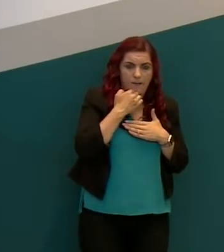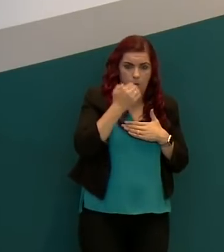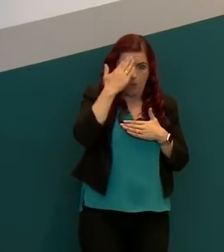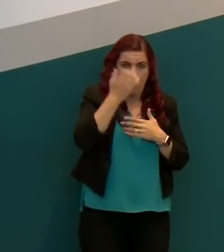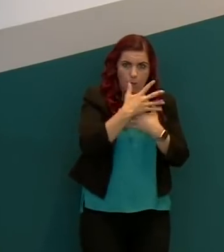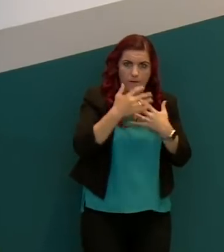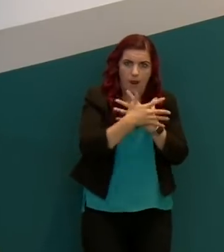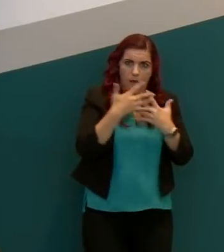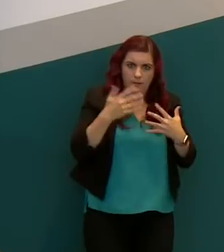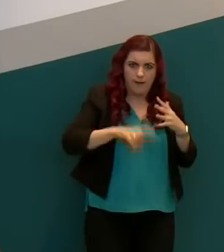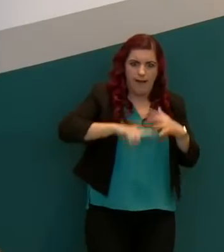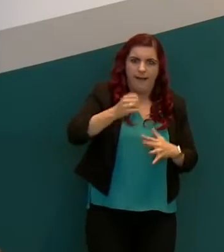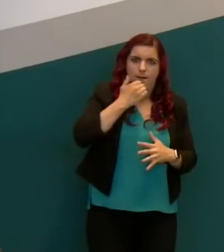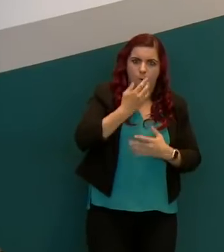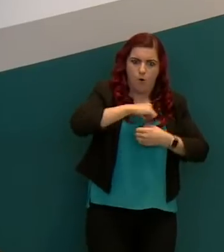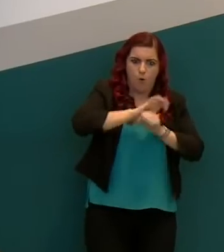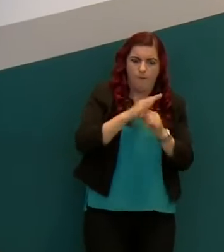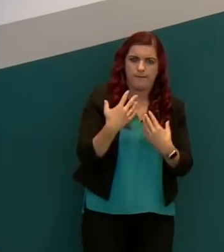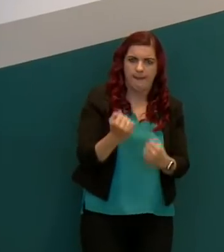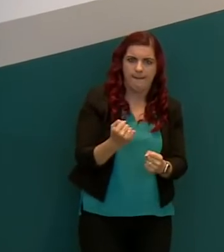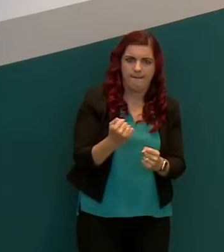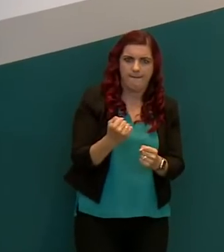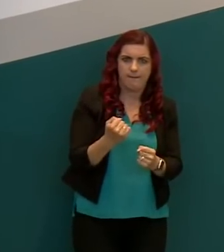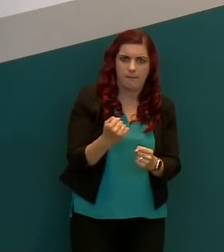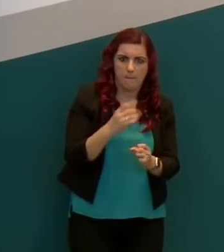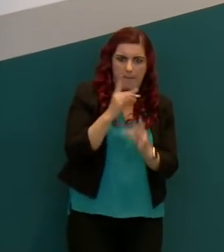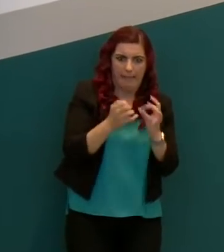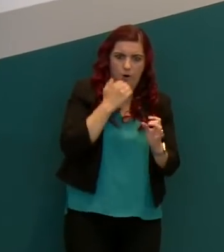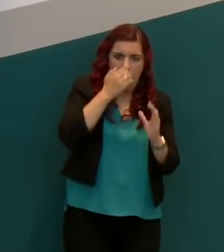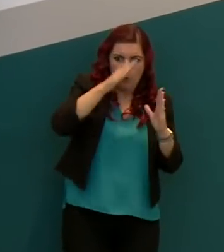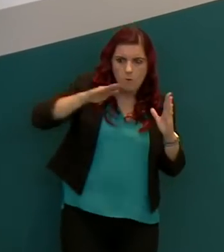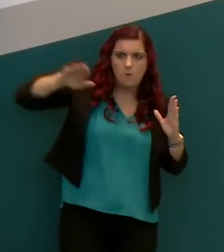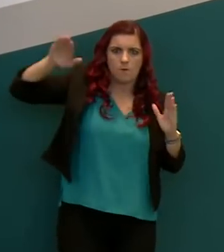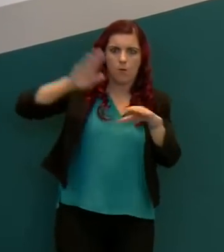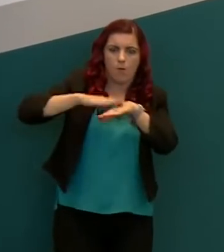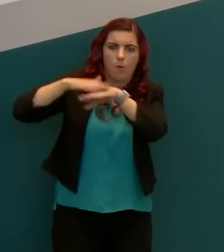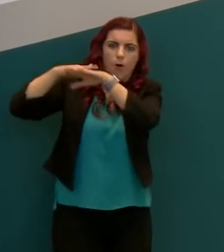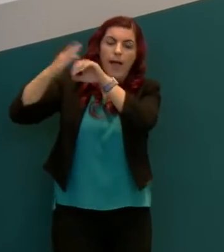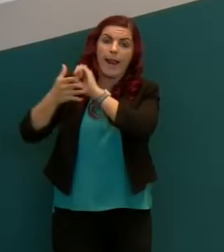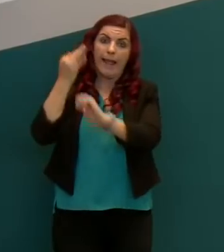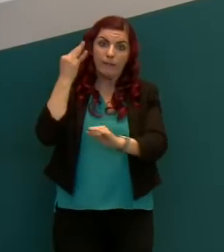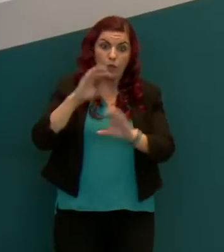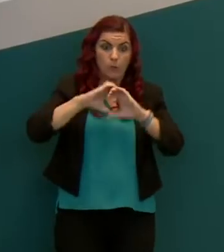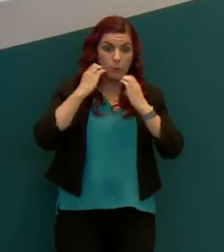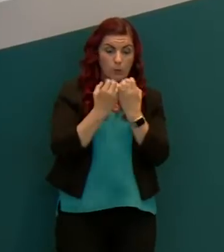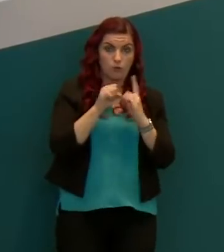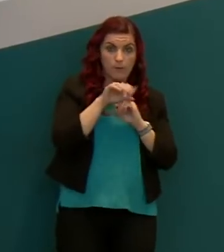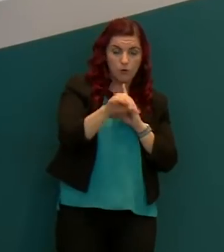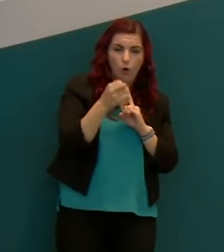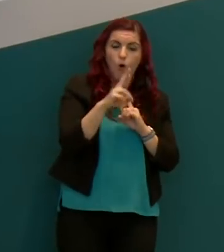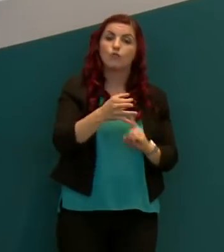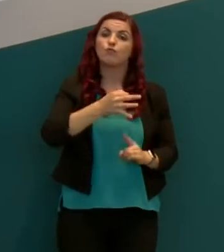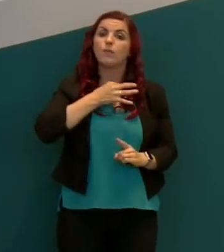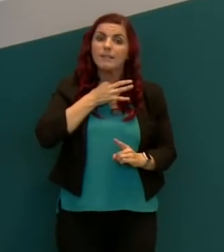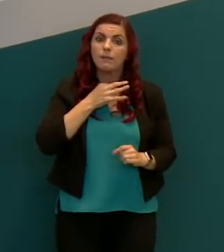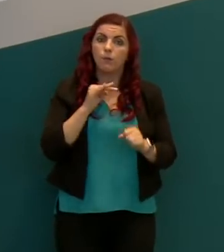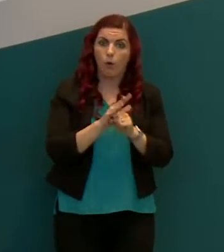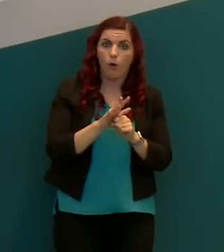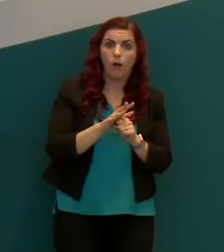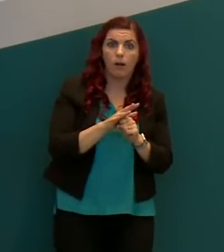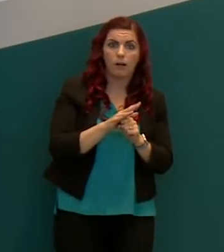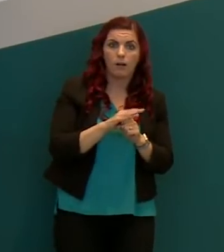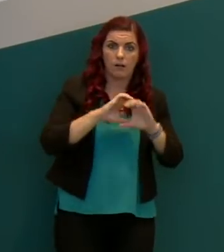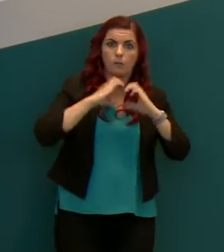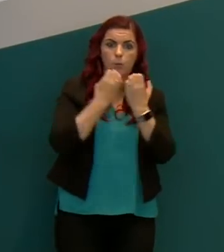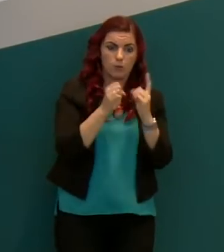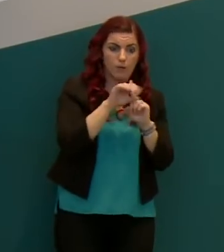pushing the 14-day incidence up. And then, is there community transmission or is there a risk of community transmission? And is